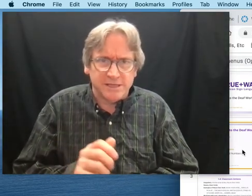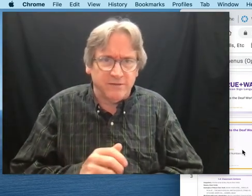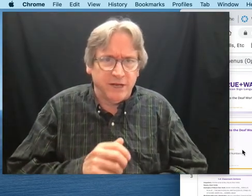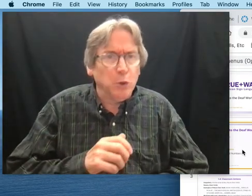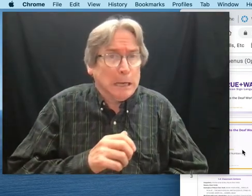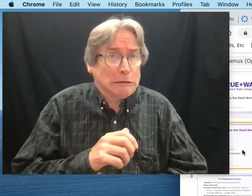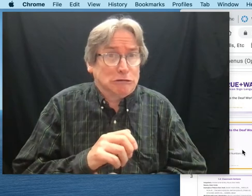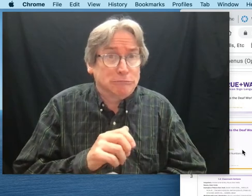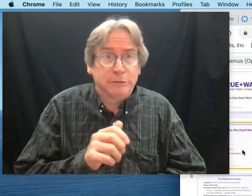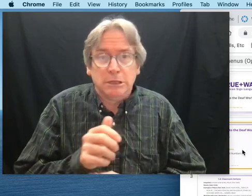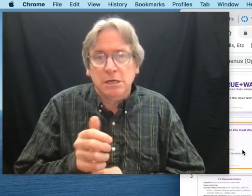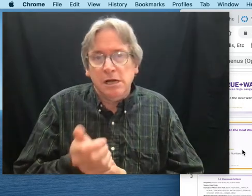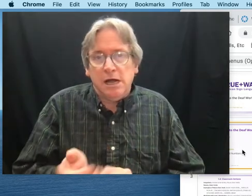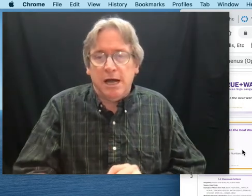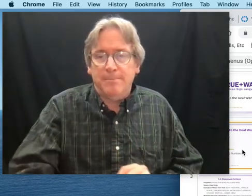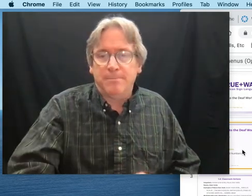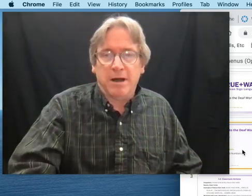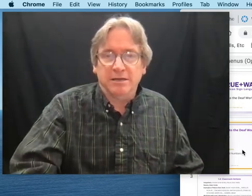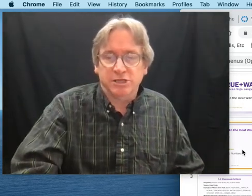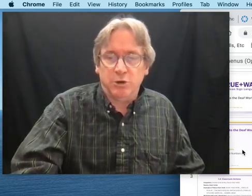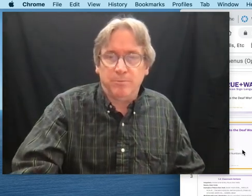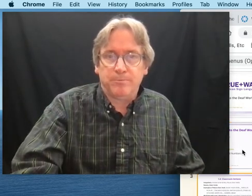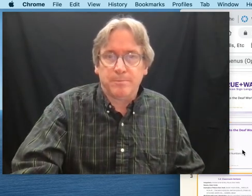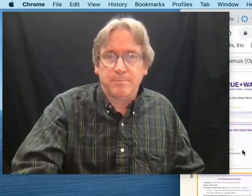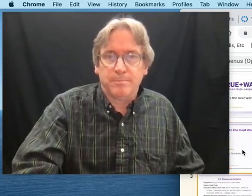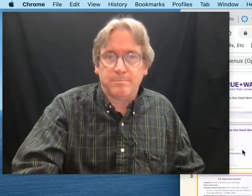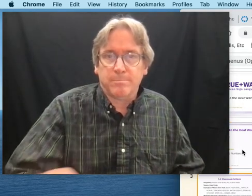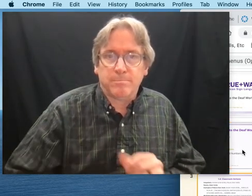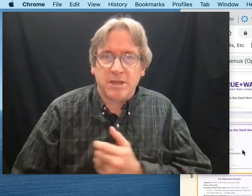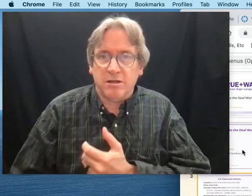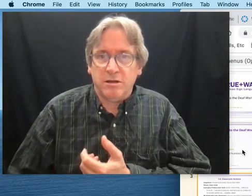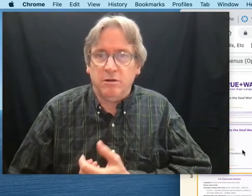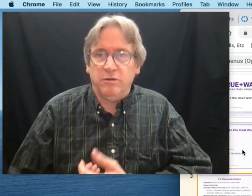This is the video lecture. All right. So,